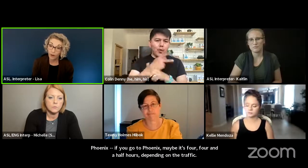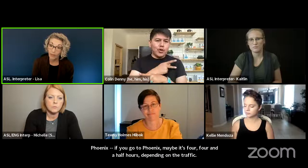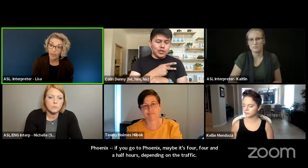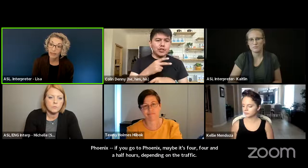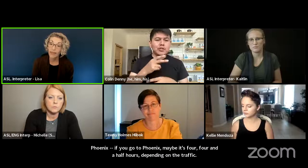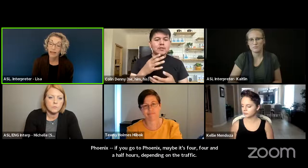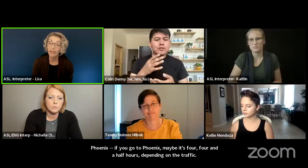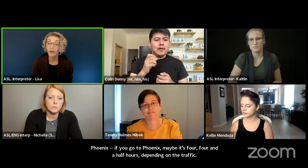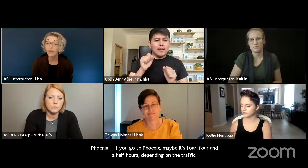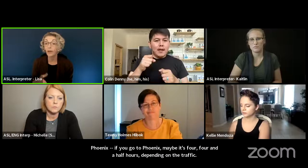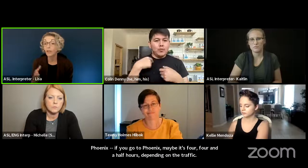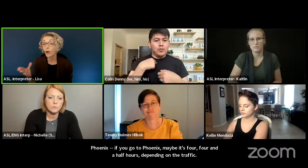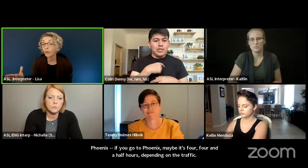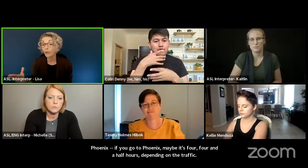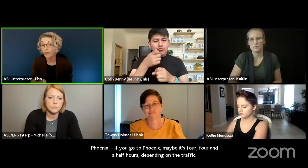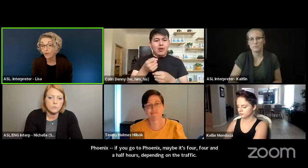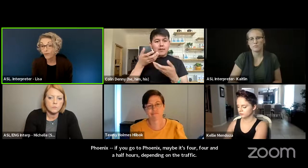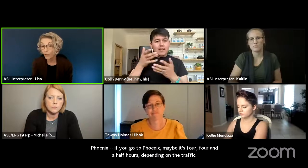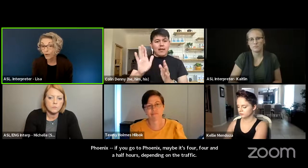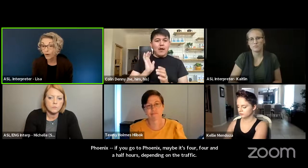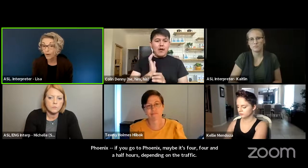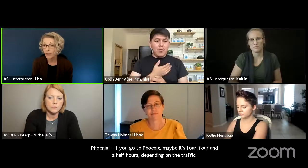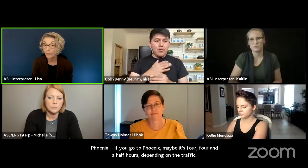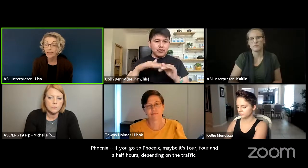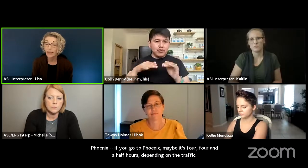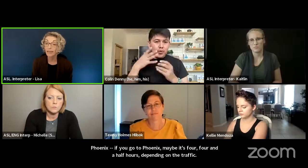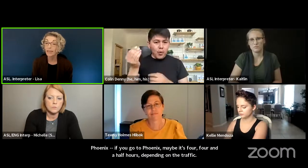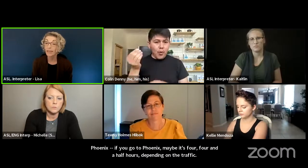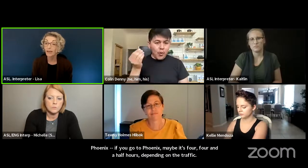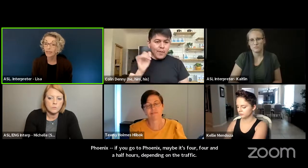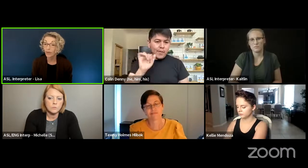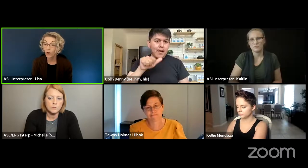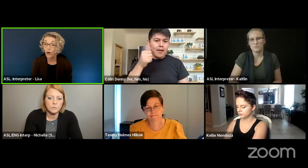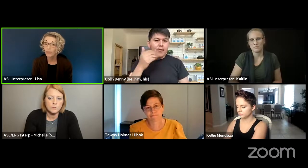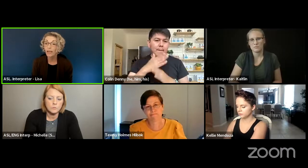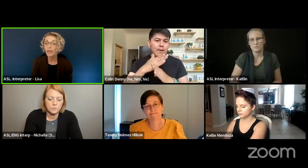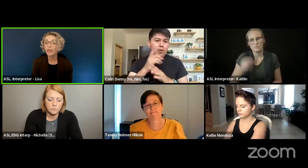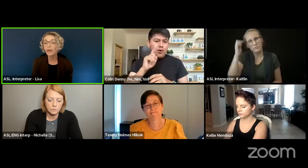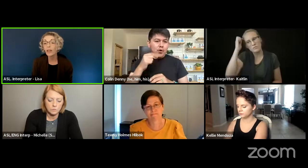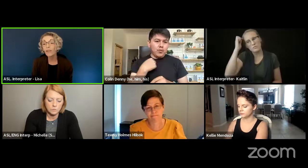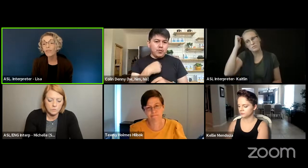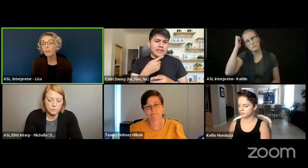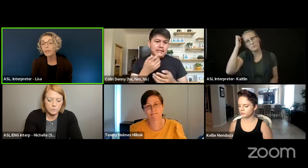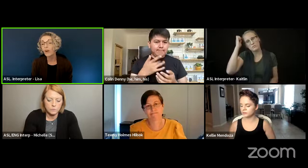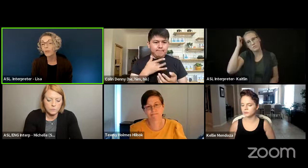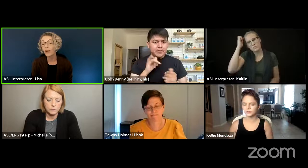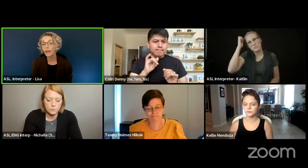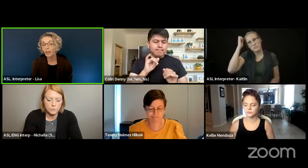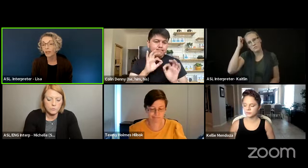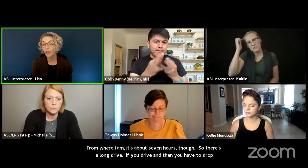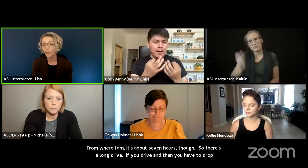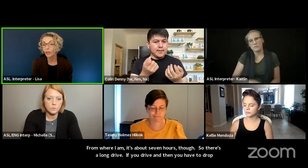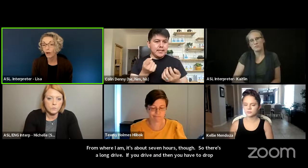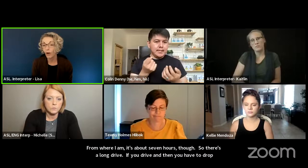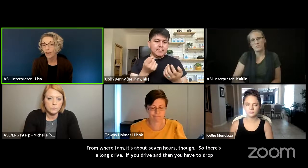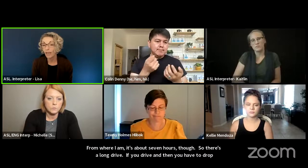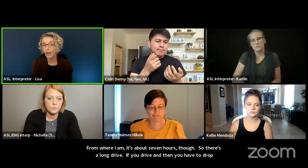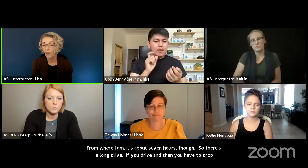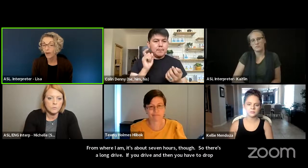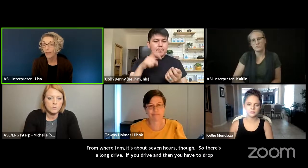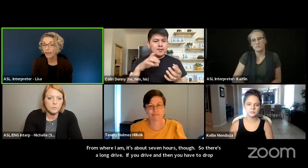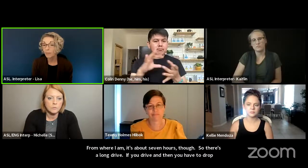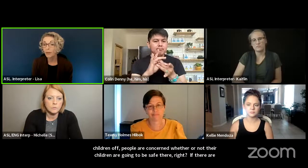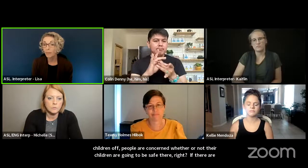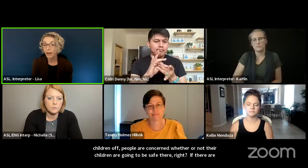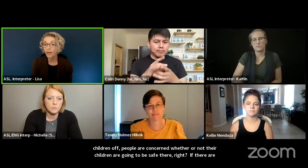dorms, it's one thing. The dorms are even further away. PDSD doesn't have any dorms. So a lot of families don't want to let their children go away